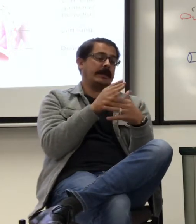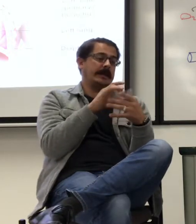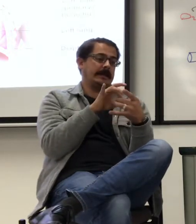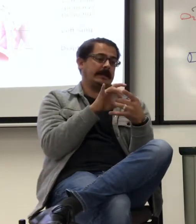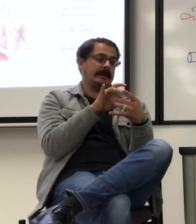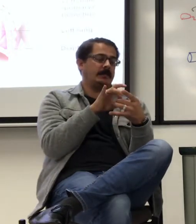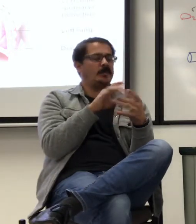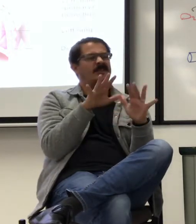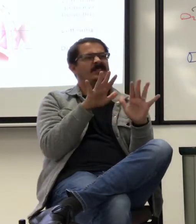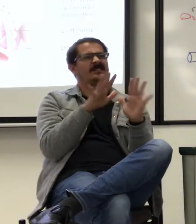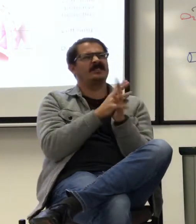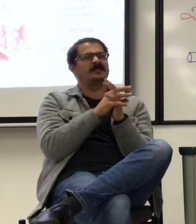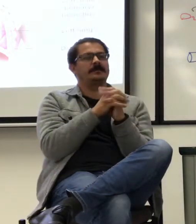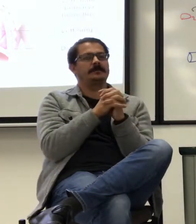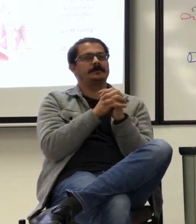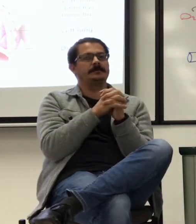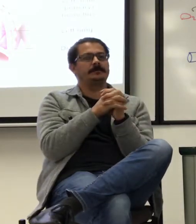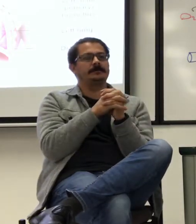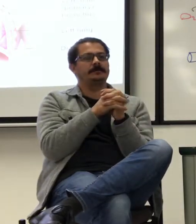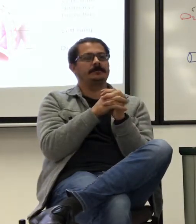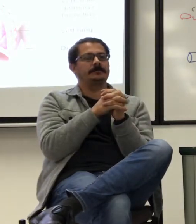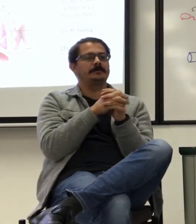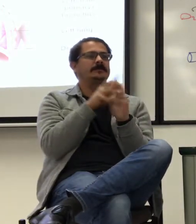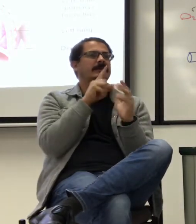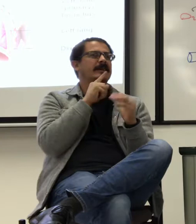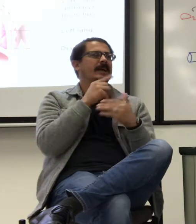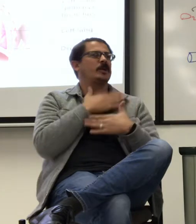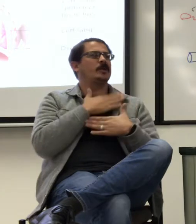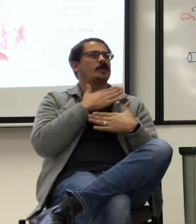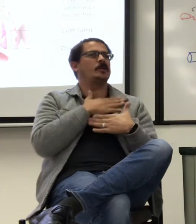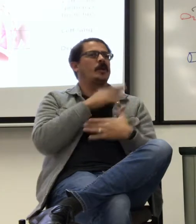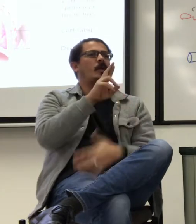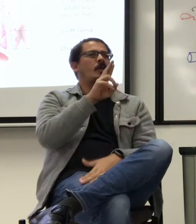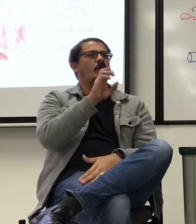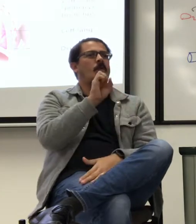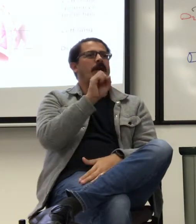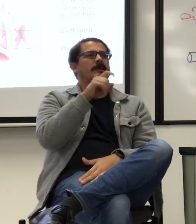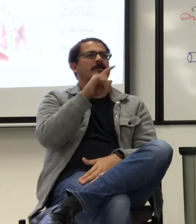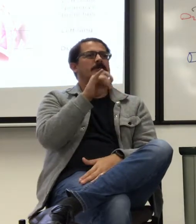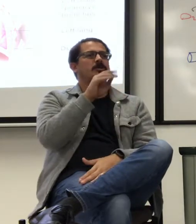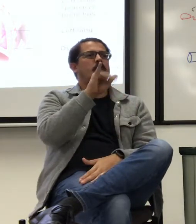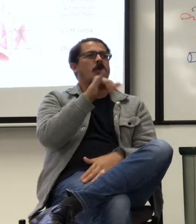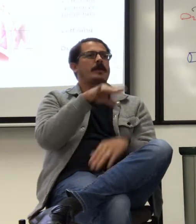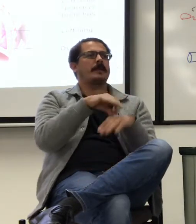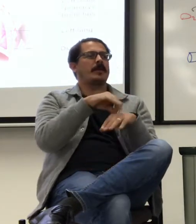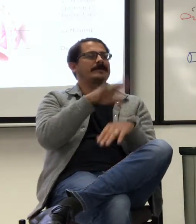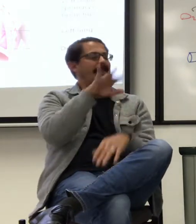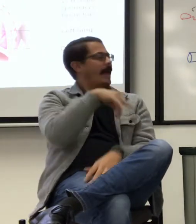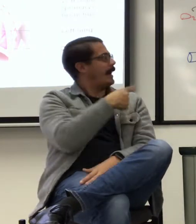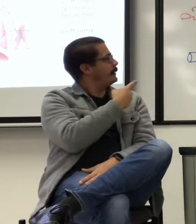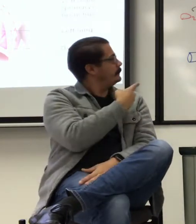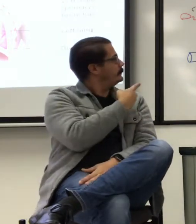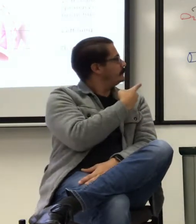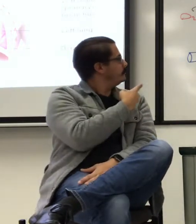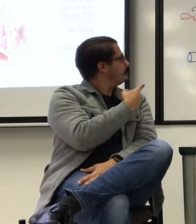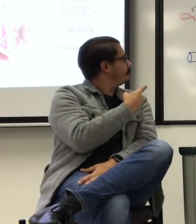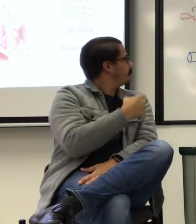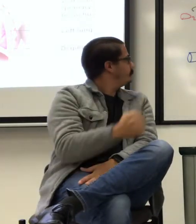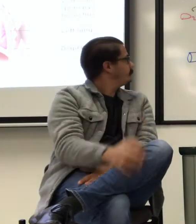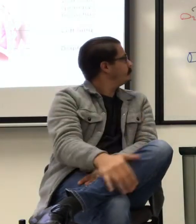well, let me kind of, when I say respiratory membrane, it's that little thing